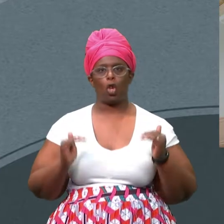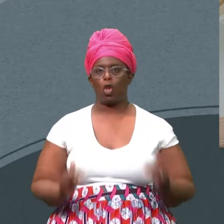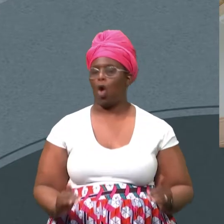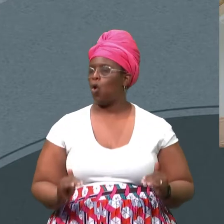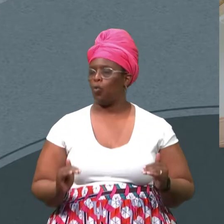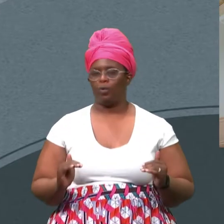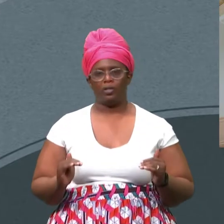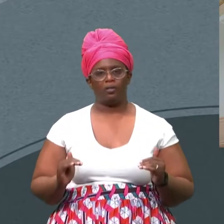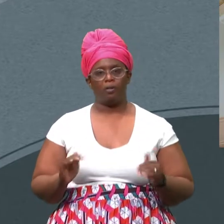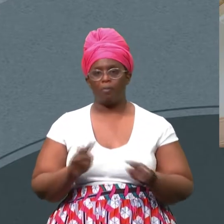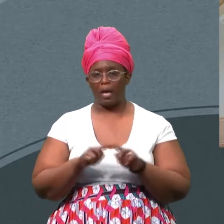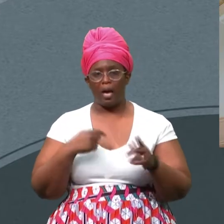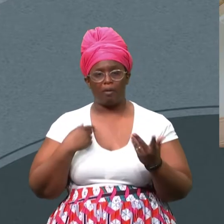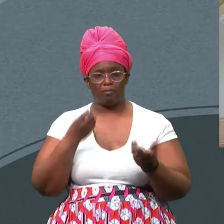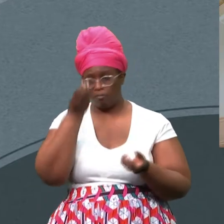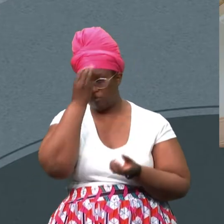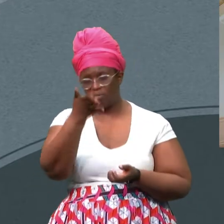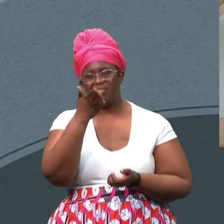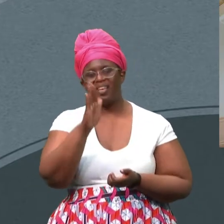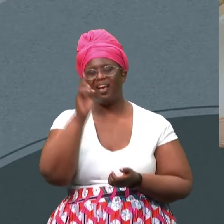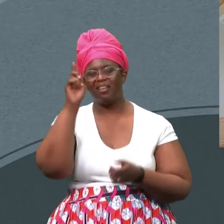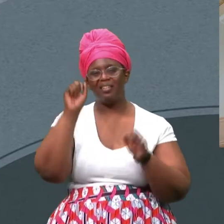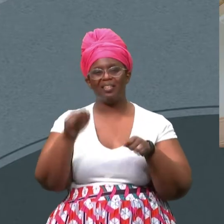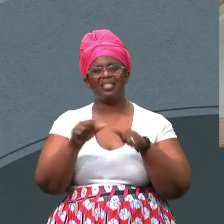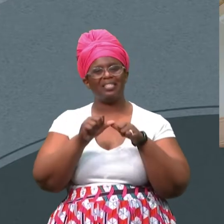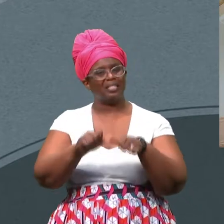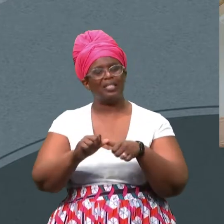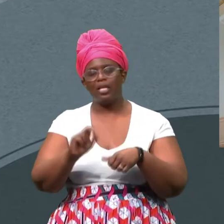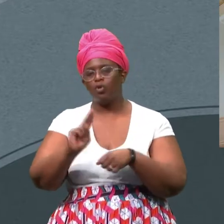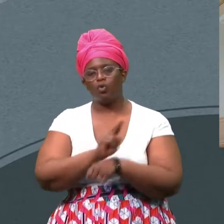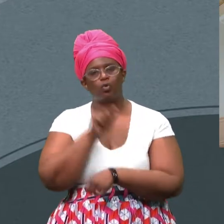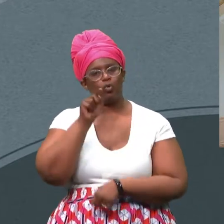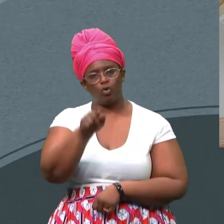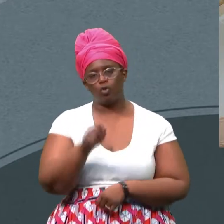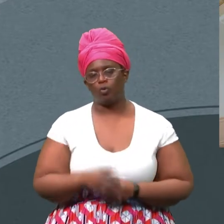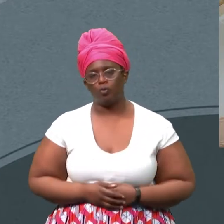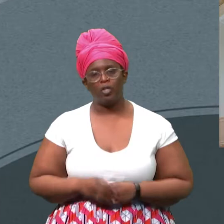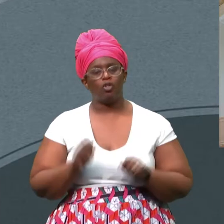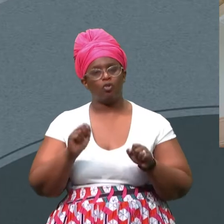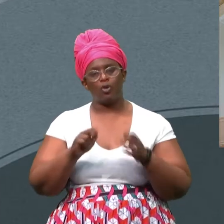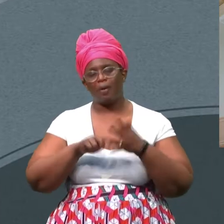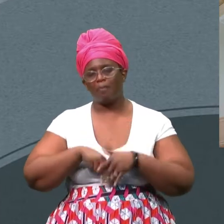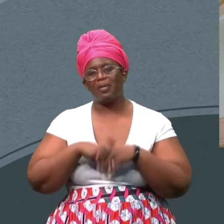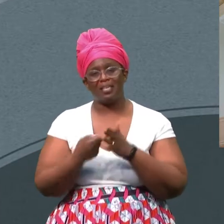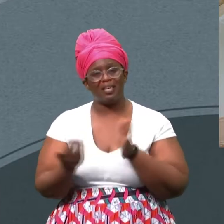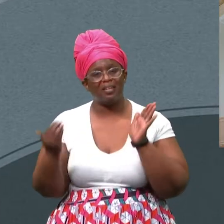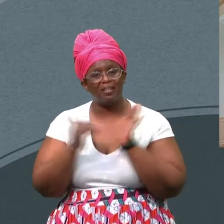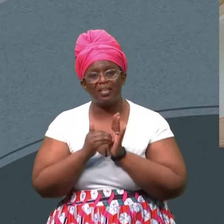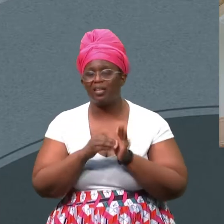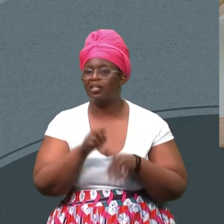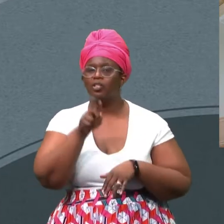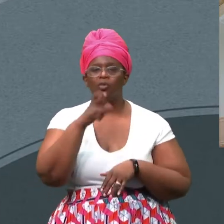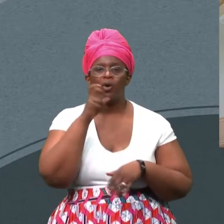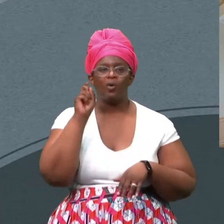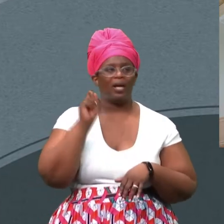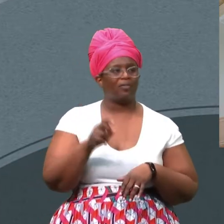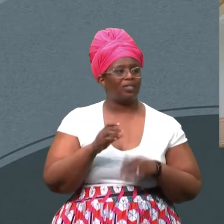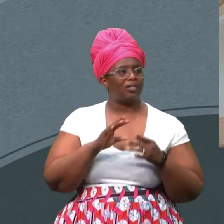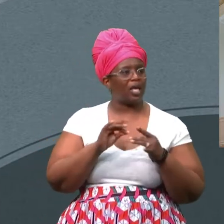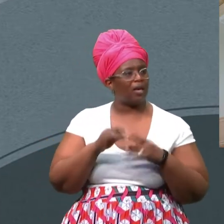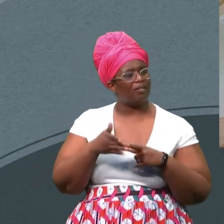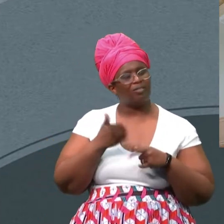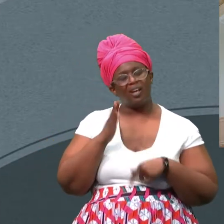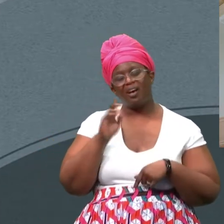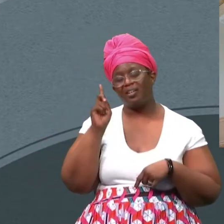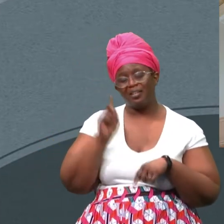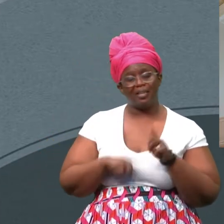is saying to us, this is your Sunday to begin again. This is your Sunday where you no longer count yourself out because of your